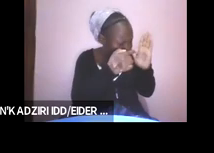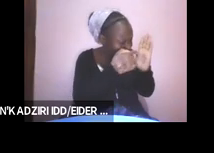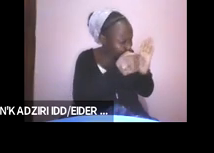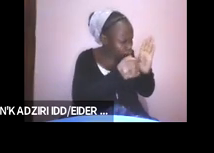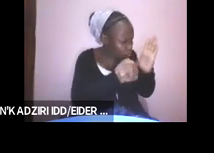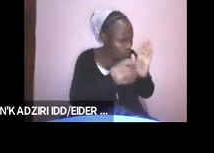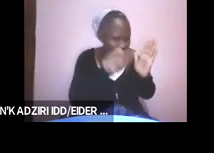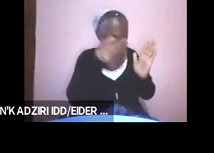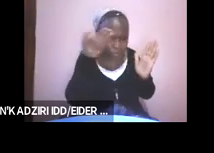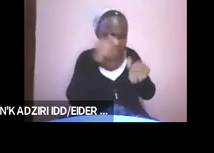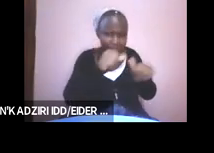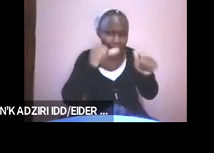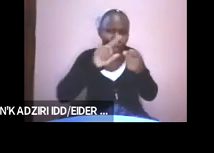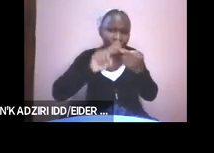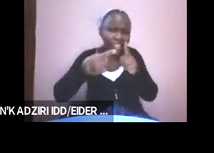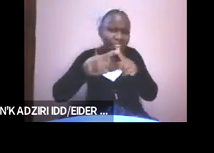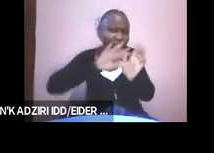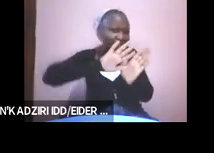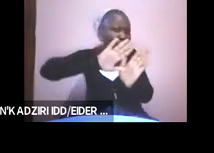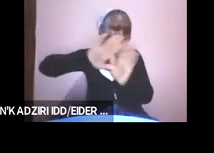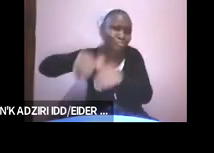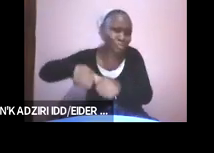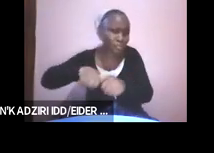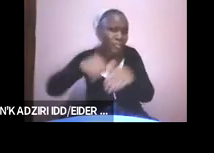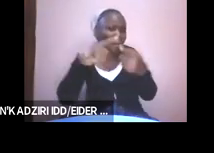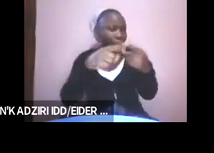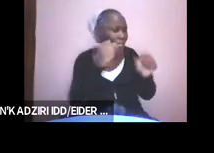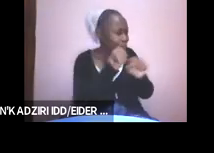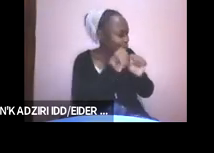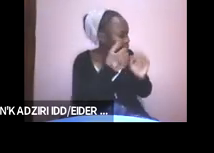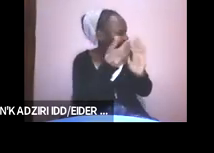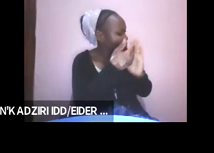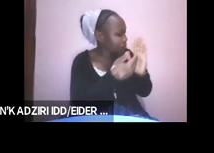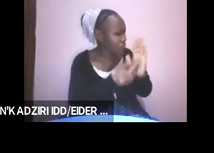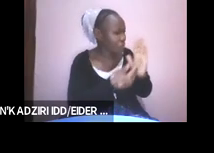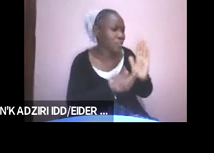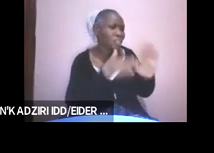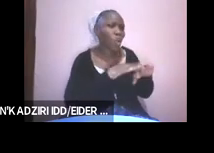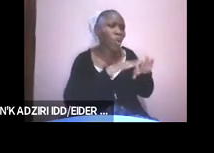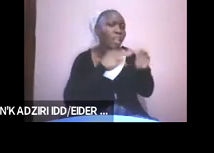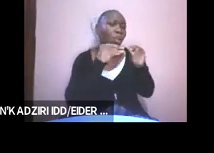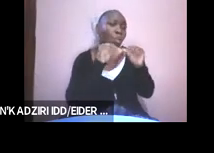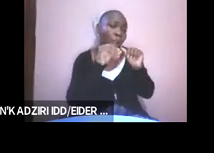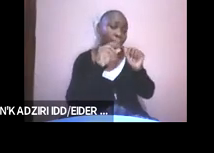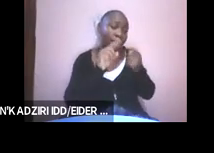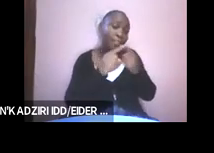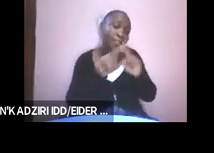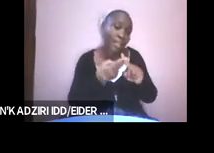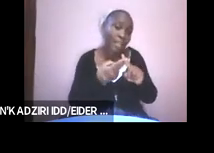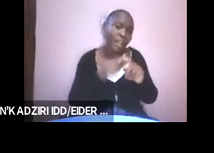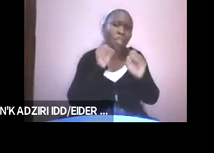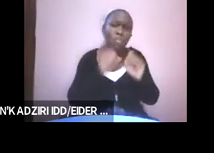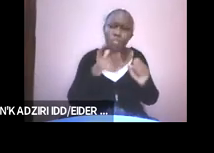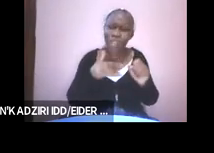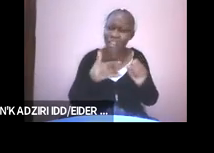apply here. This is how we do research, and this is what's kind of a certain quality standard. So even though they feel awkward about it